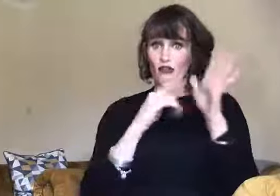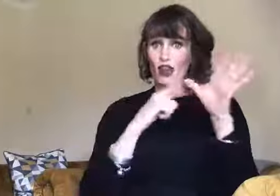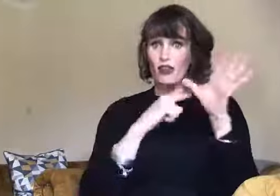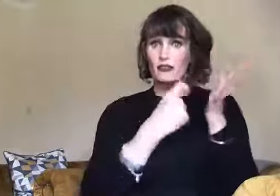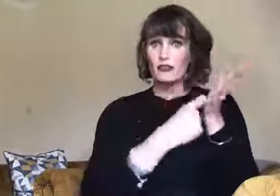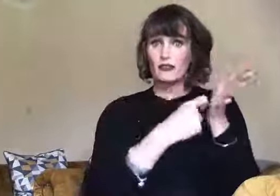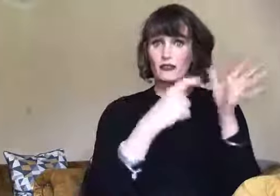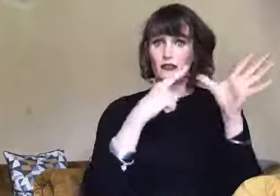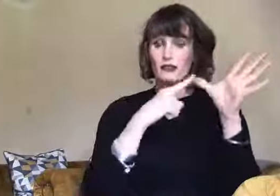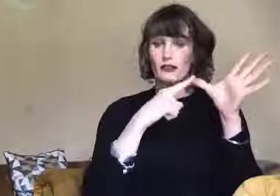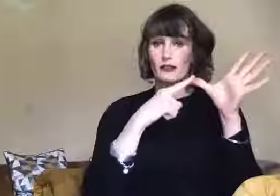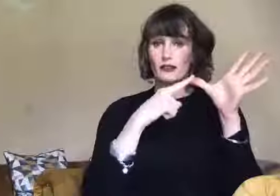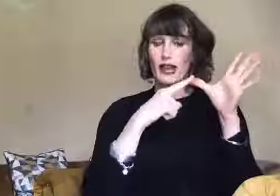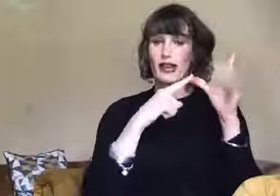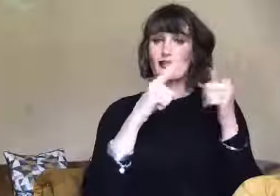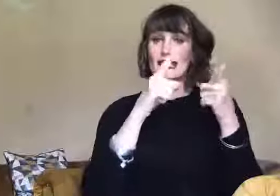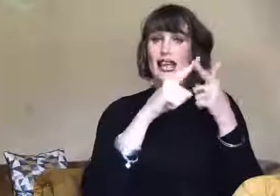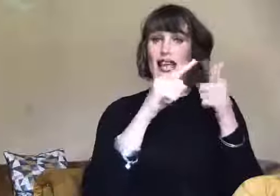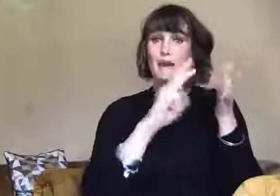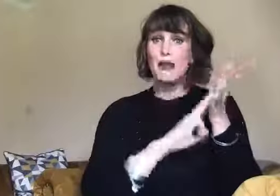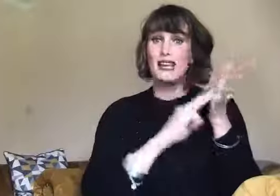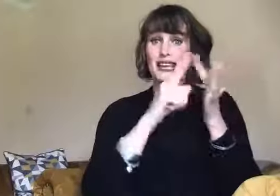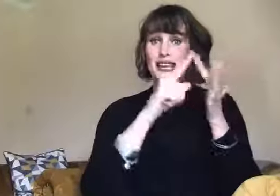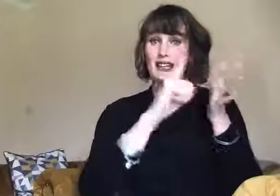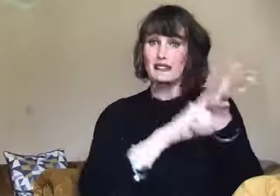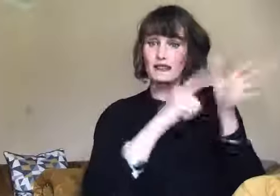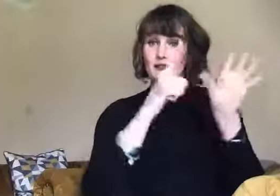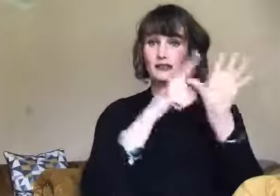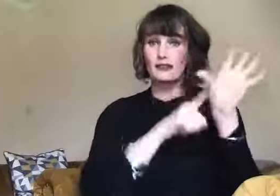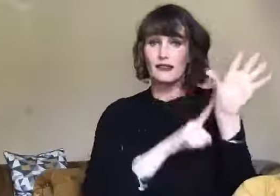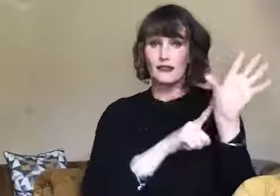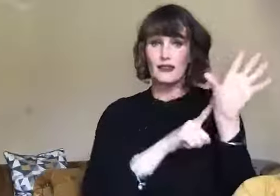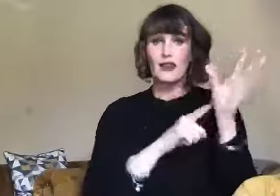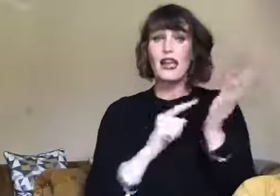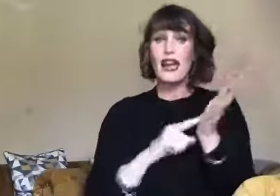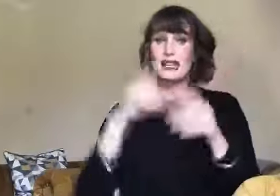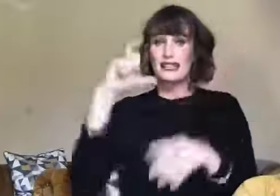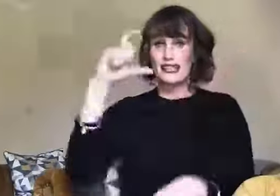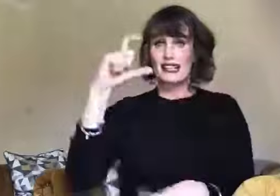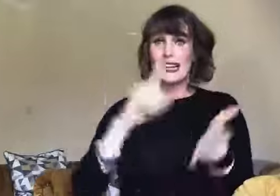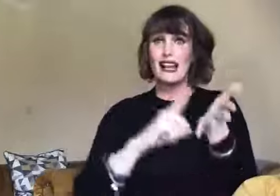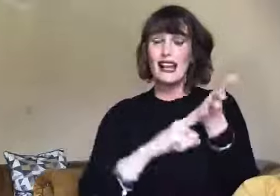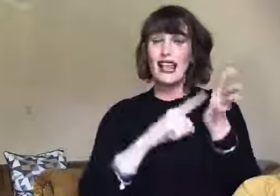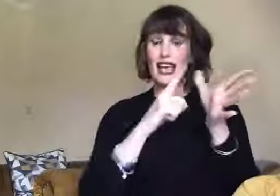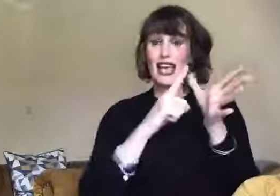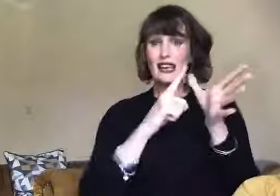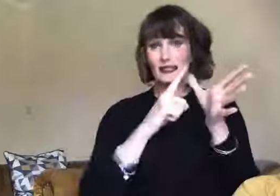Zara and Emily and Claire.